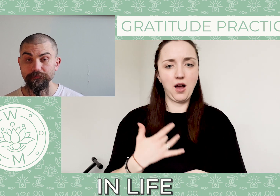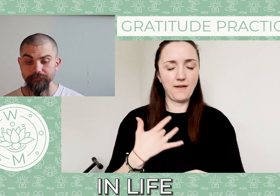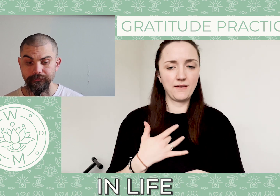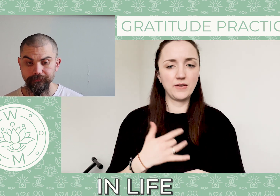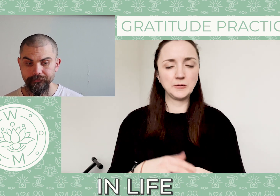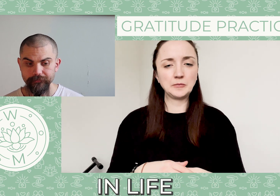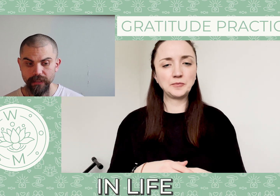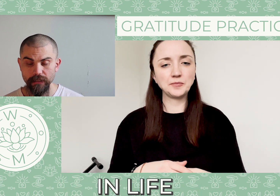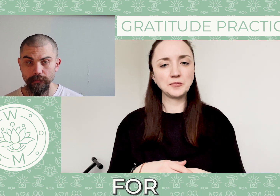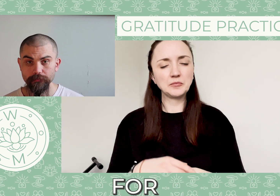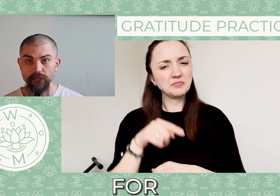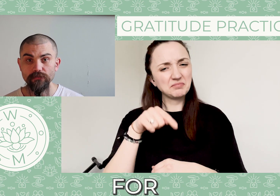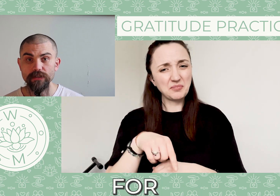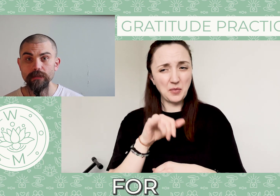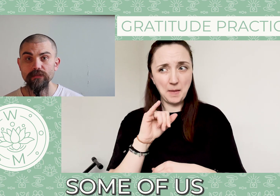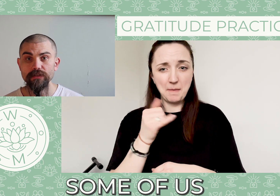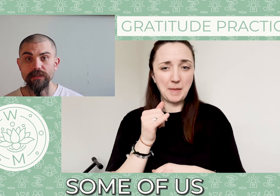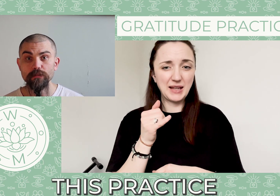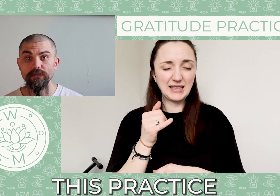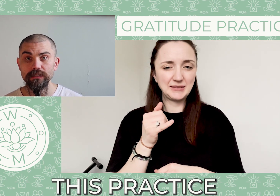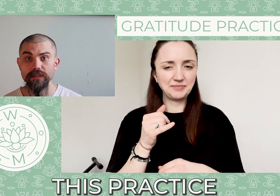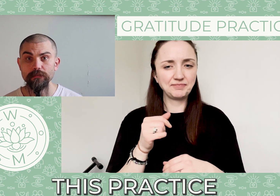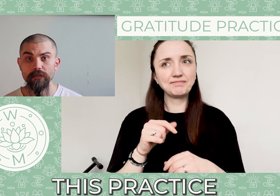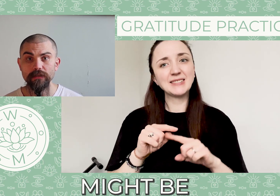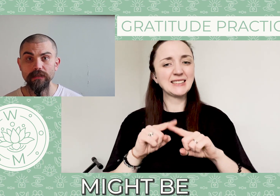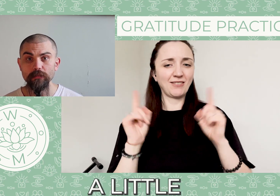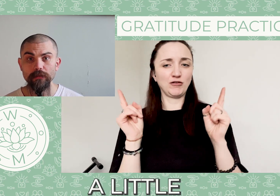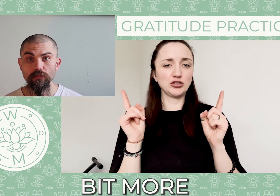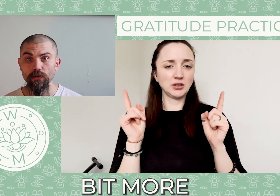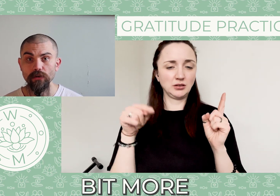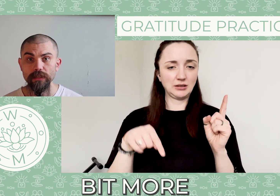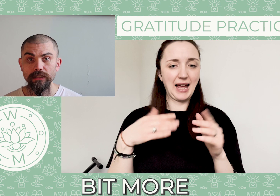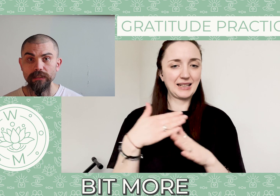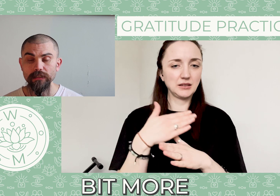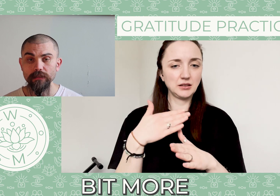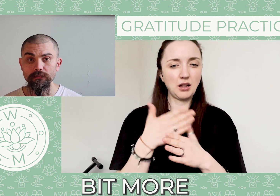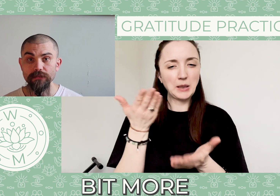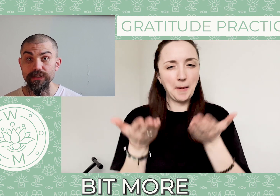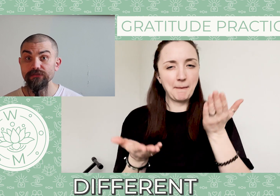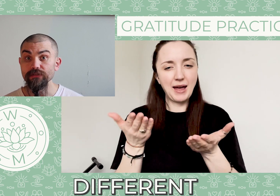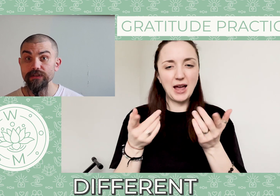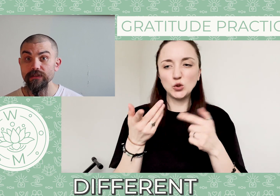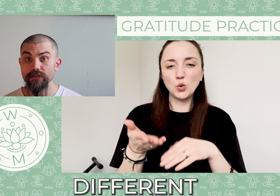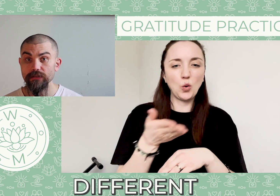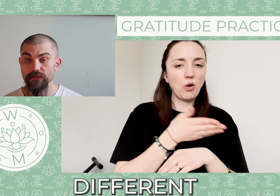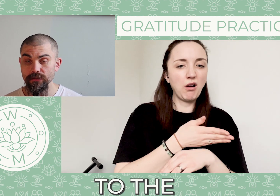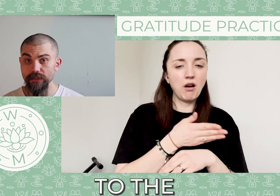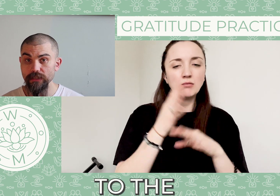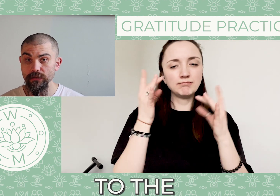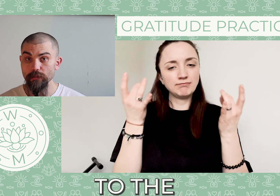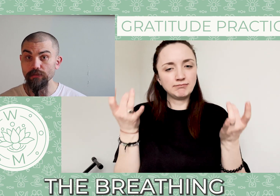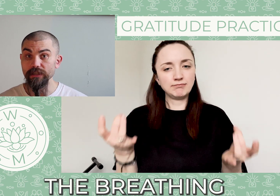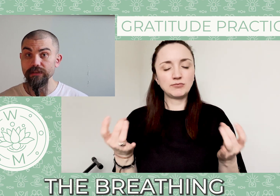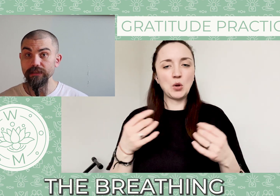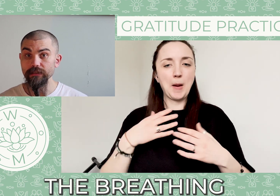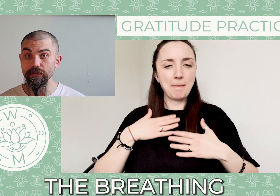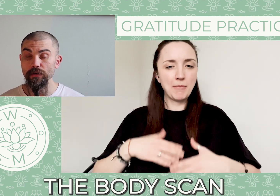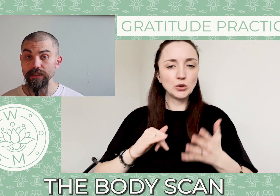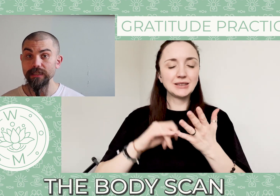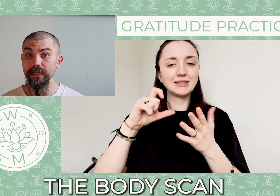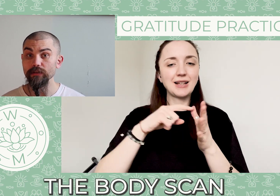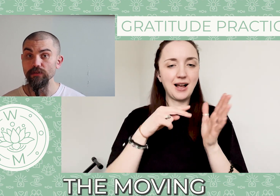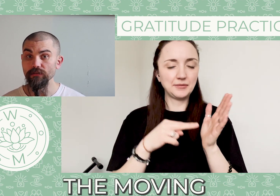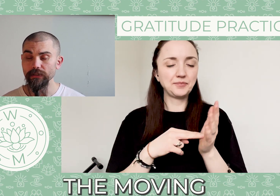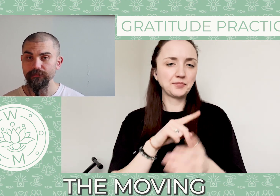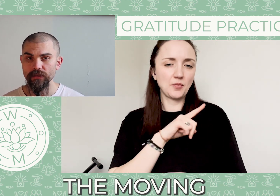in life. For some of us, this practice might be a little bit more different to the breathing,